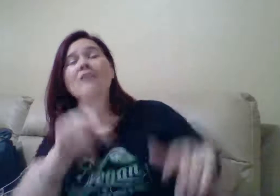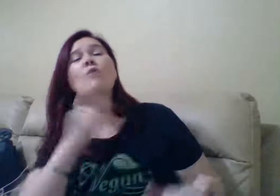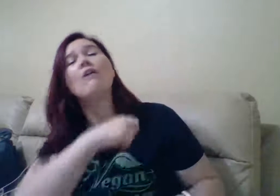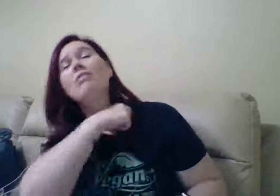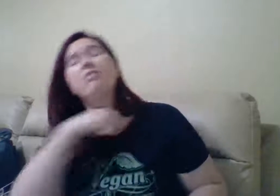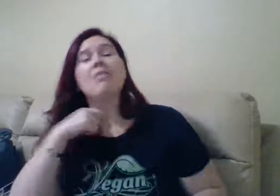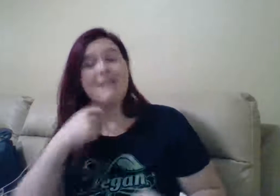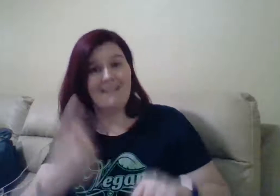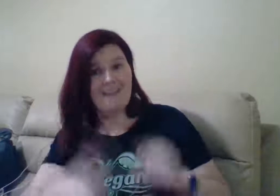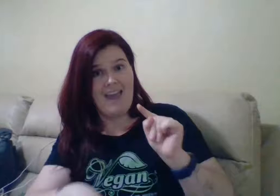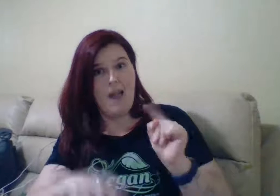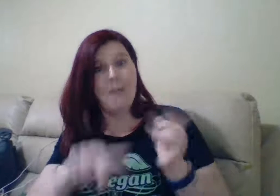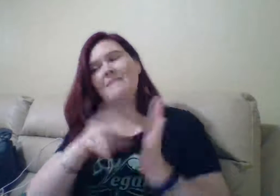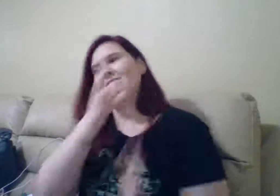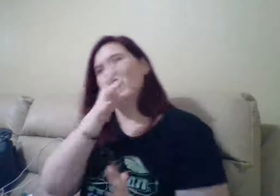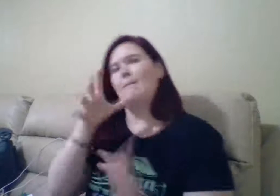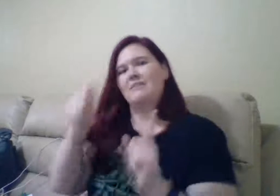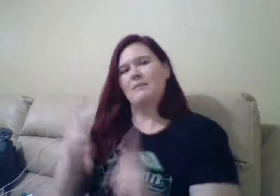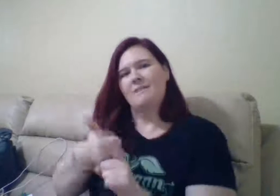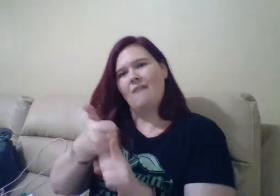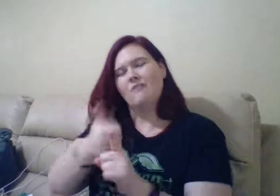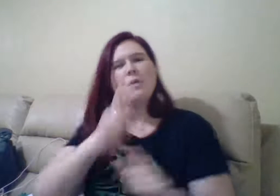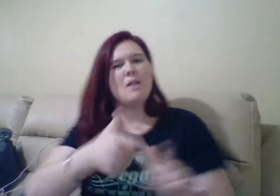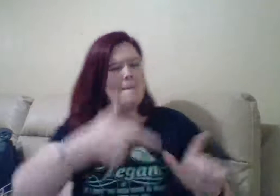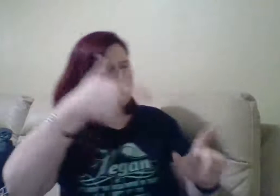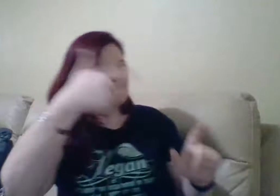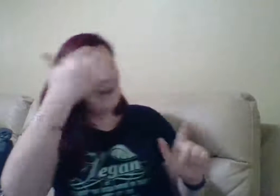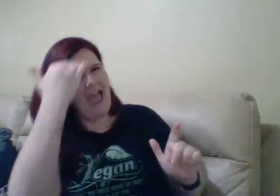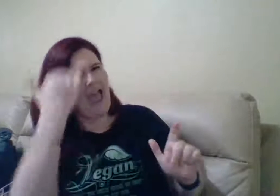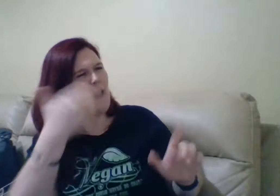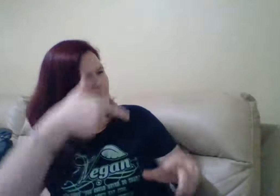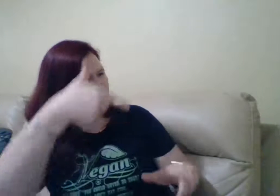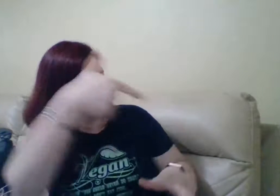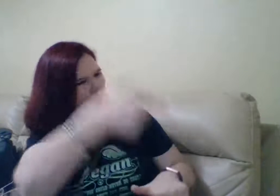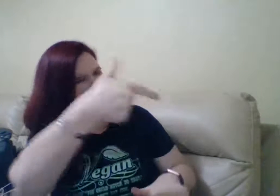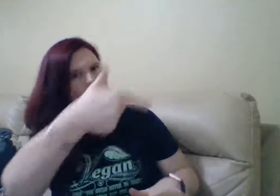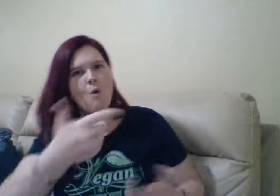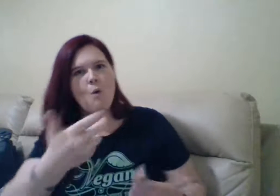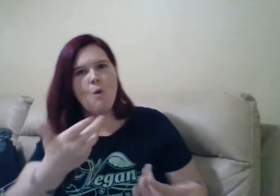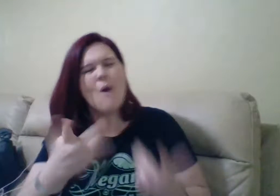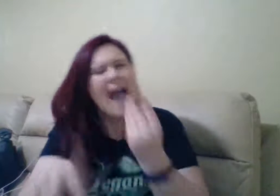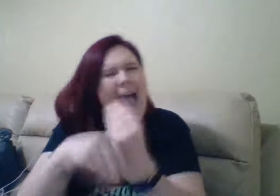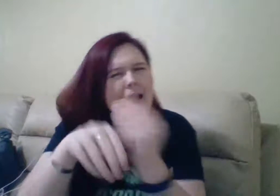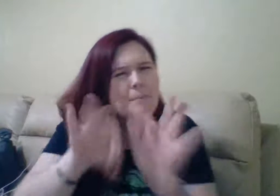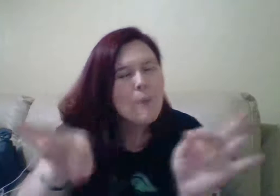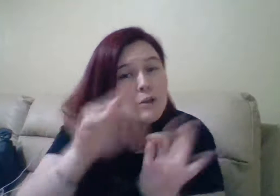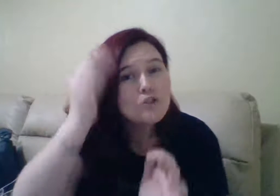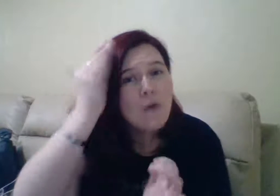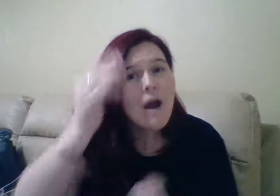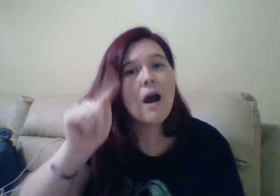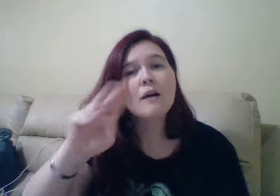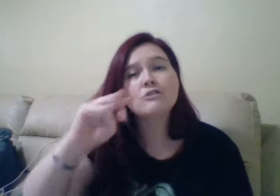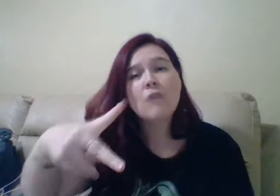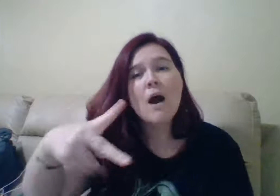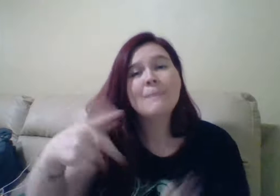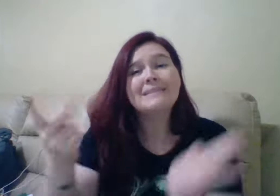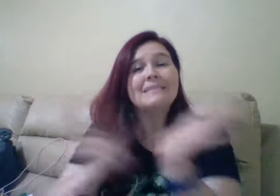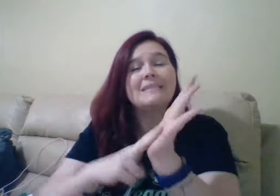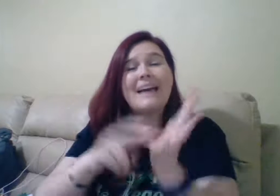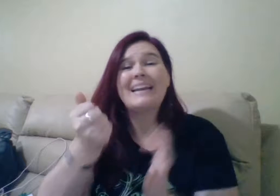these farmers are going to shoot them in the head instead. I also think it's important to add just now that Trump has just signed a $19 billion bailout.